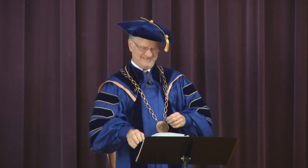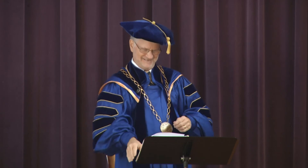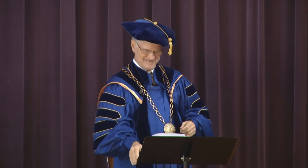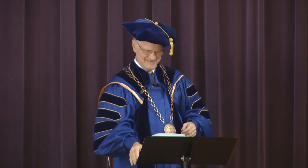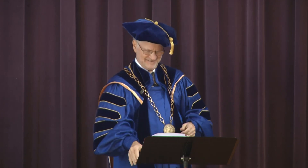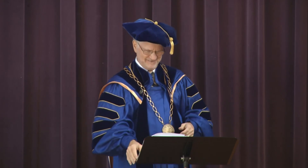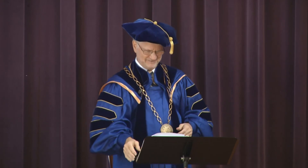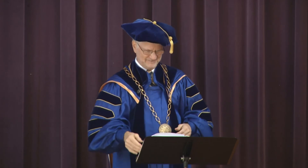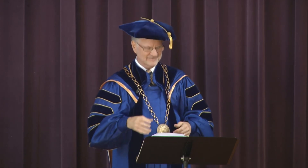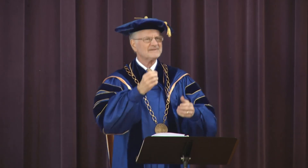days.